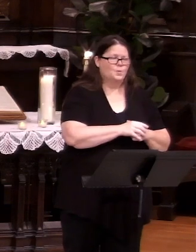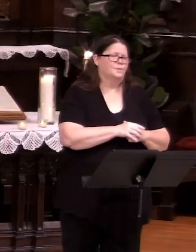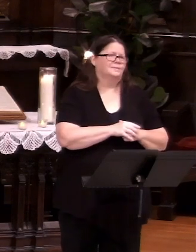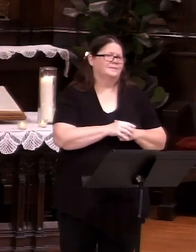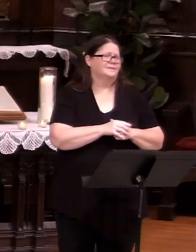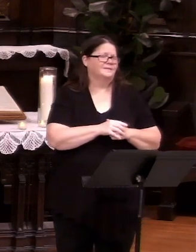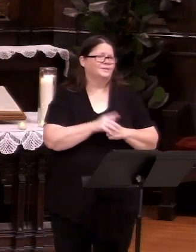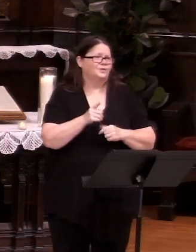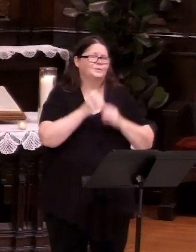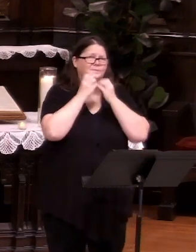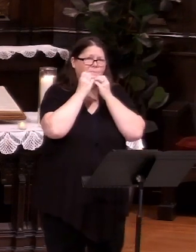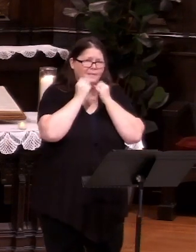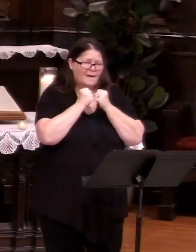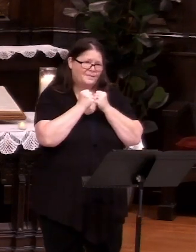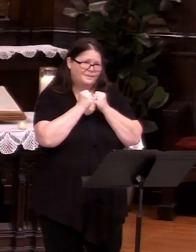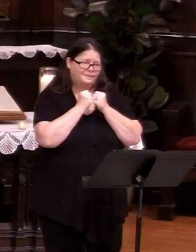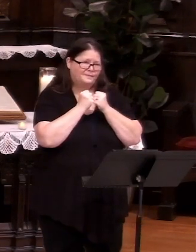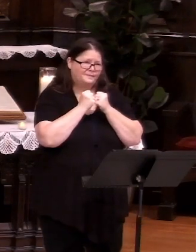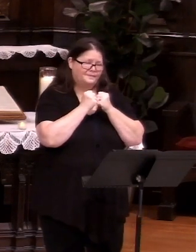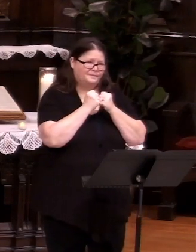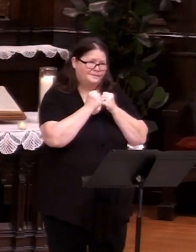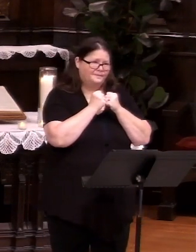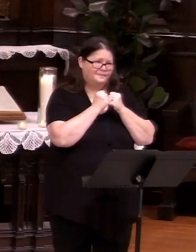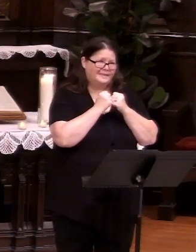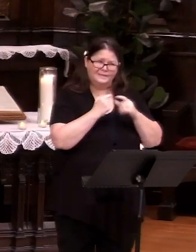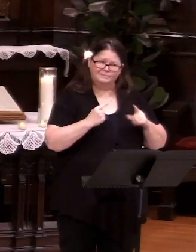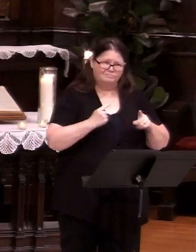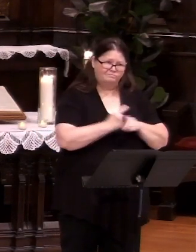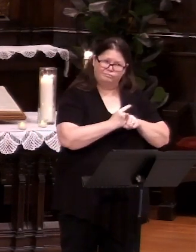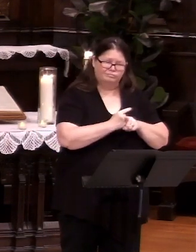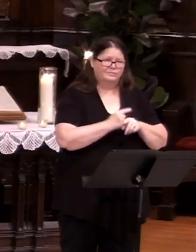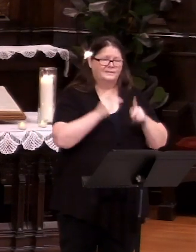beloved and controversial